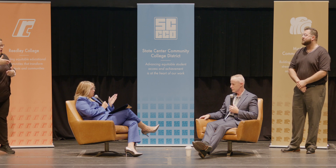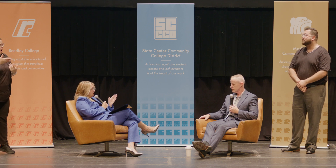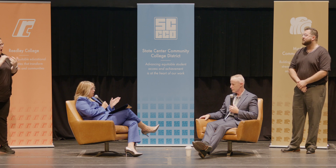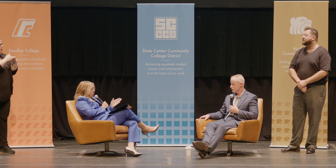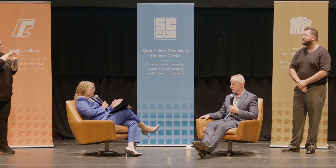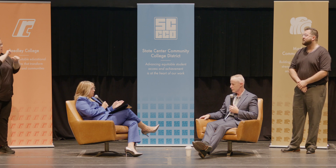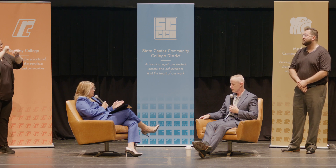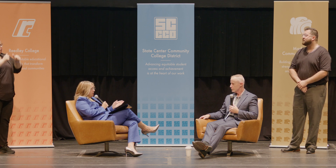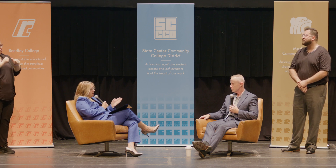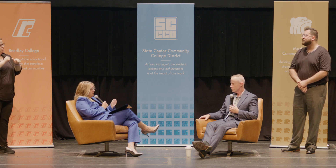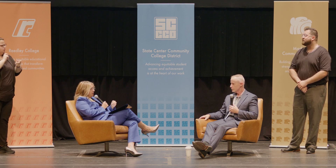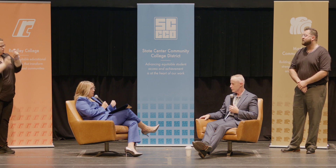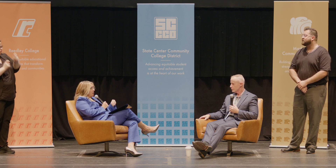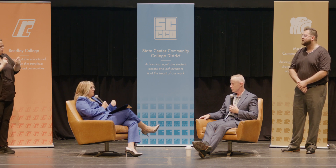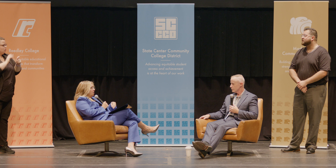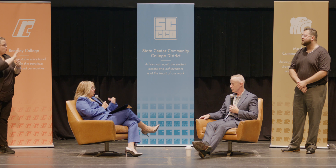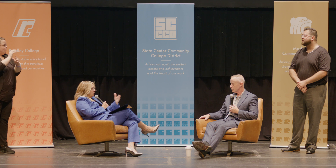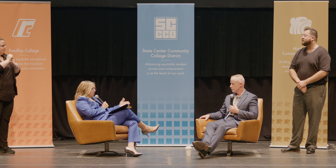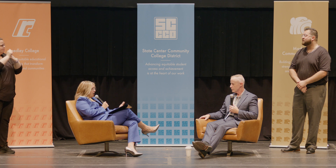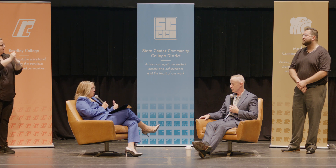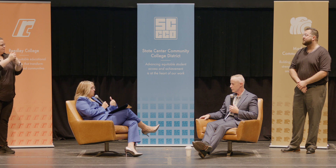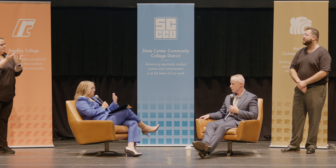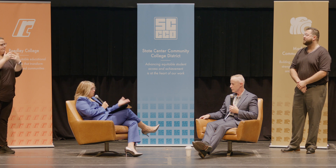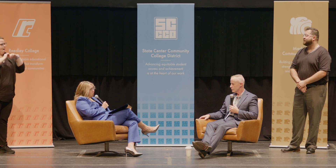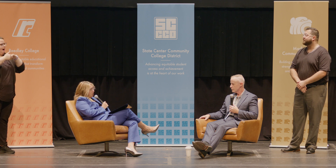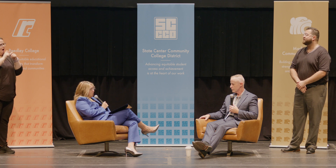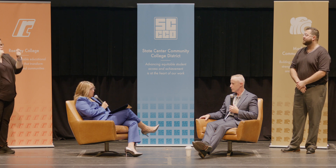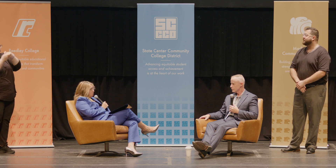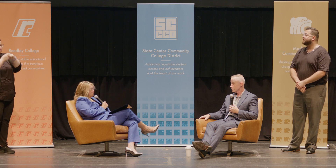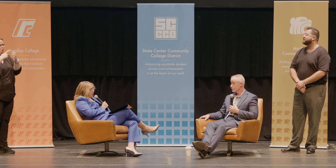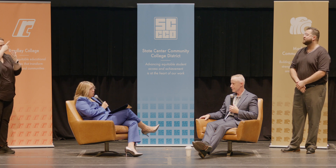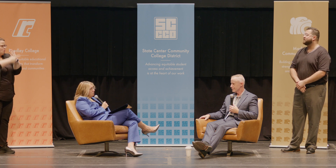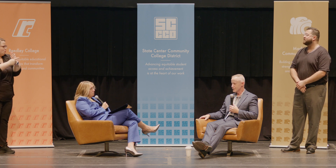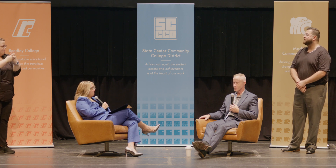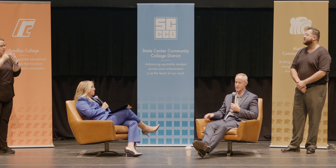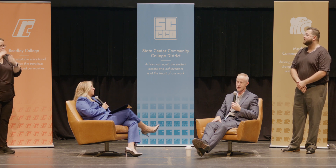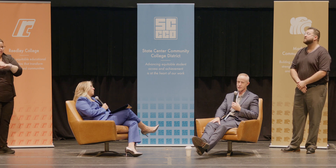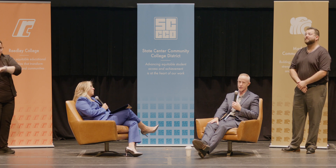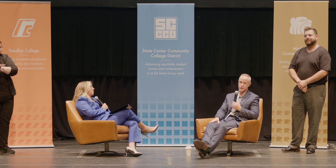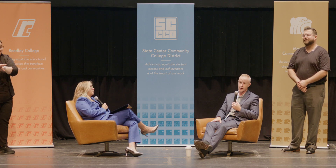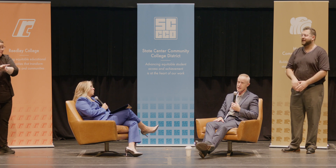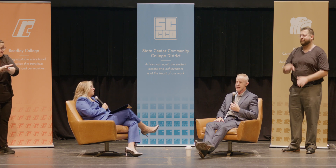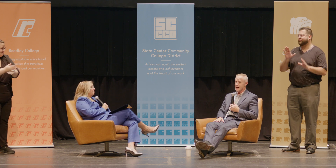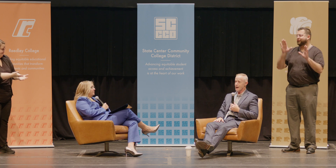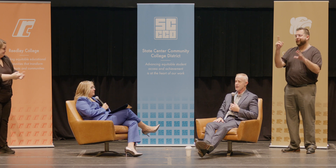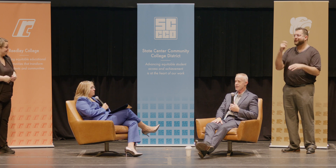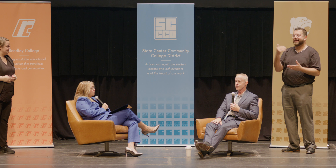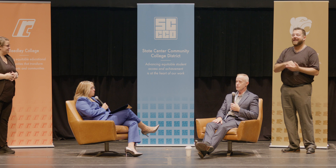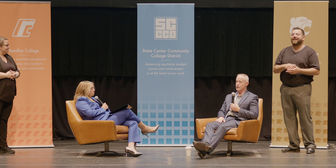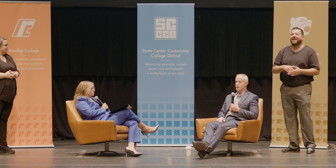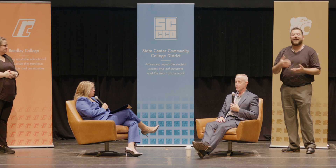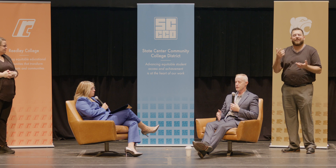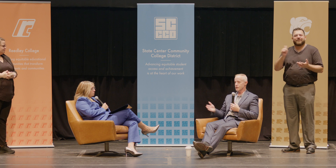maybe your leadership a little bit differently, and how do you think that may change how some of those programs change? Sure, no, it's a great question. I mean, I